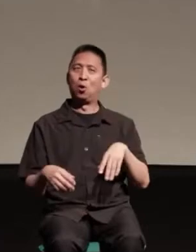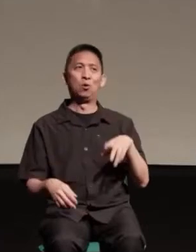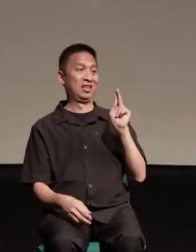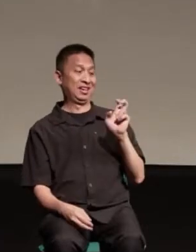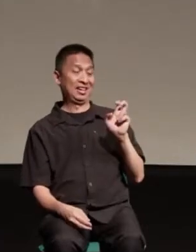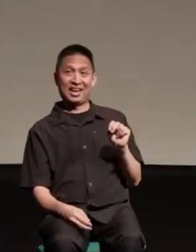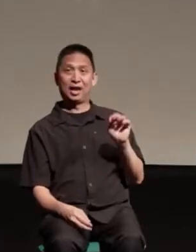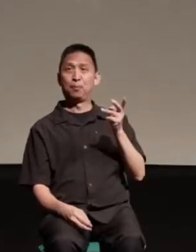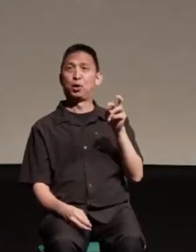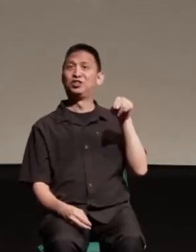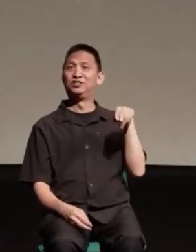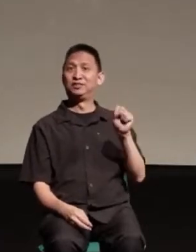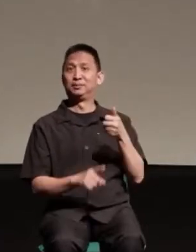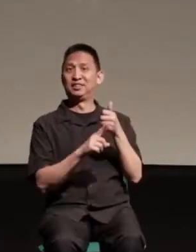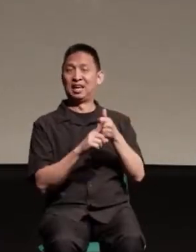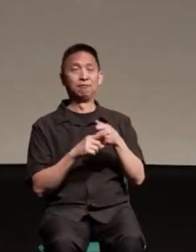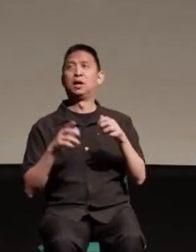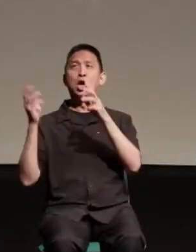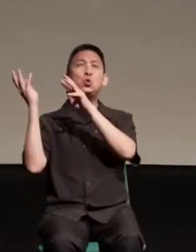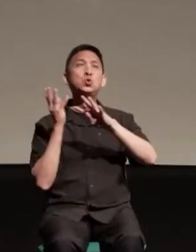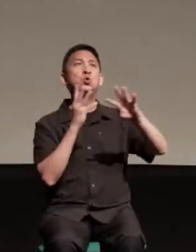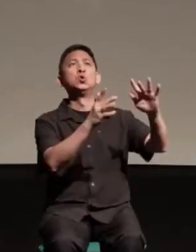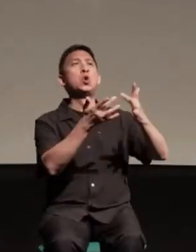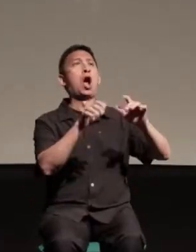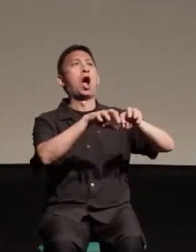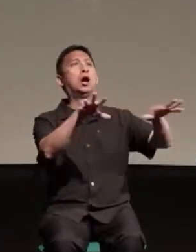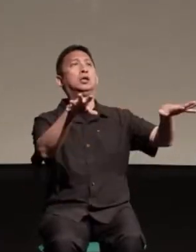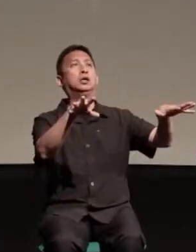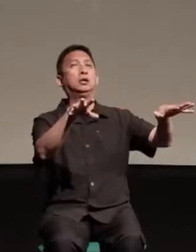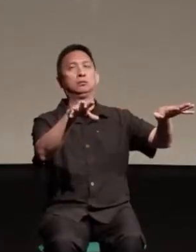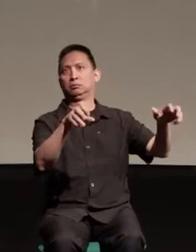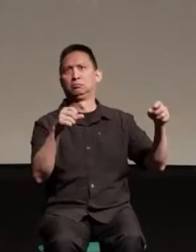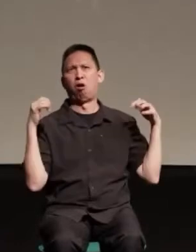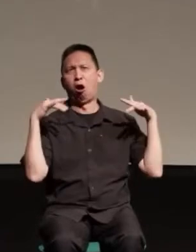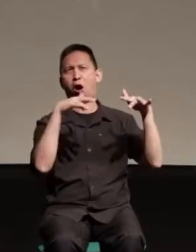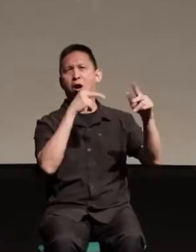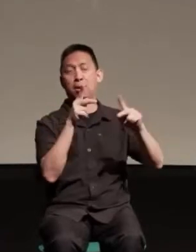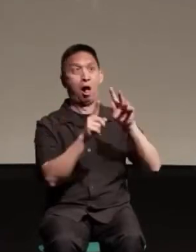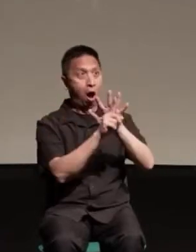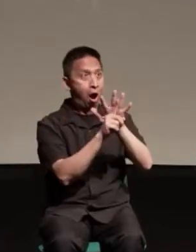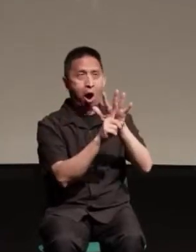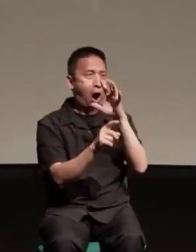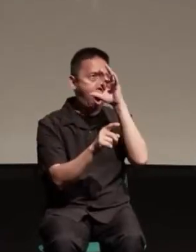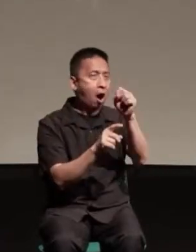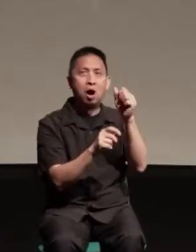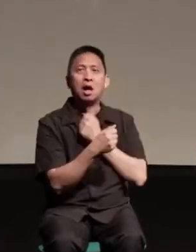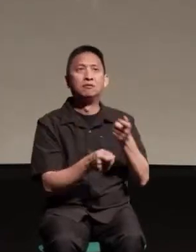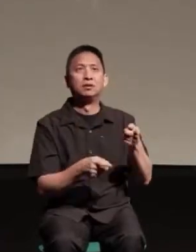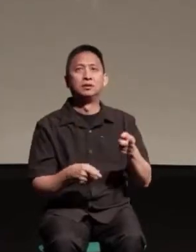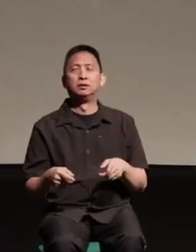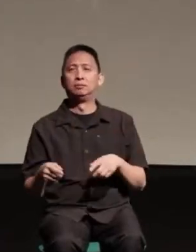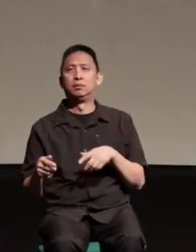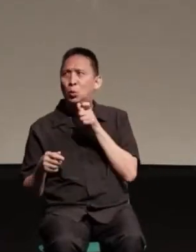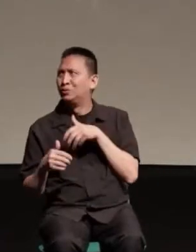have massively successful numbers. But there needs to be a willingness to put in there. Right? Who is the next great American